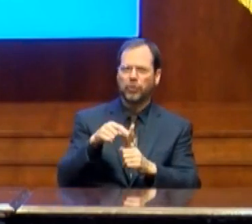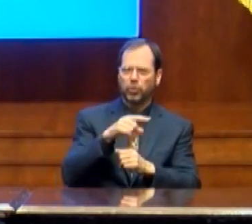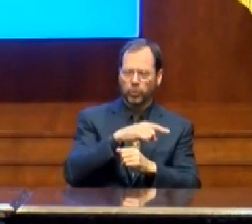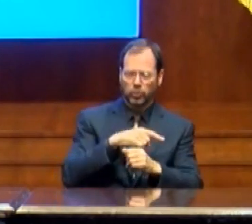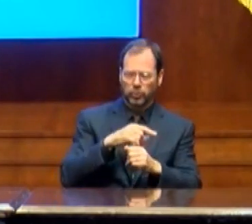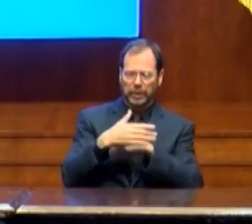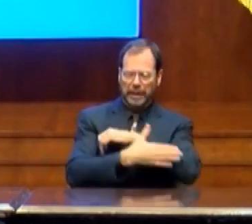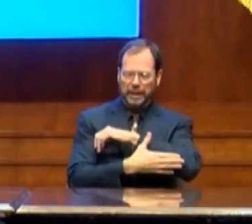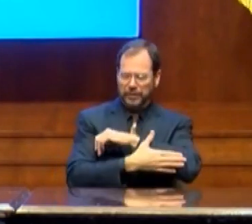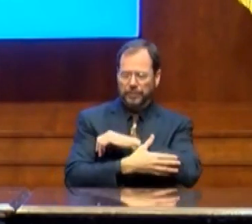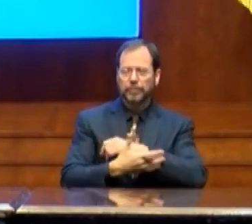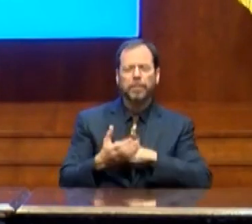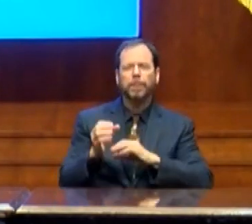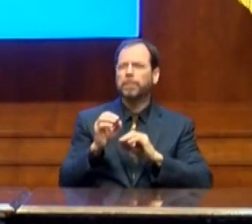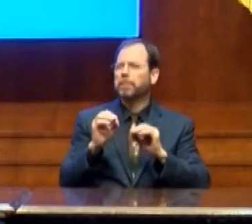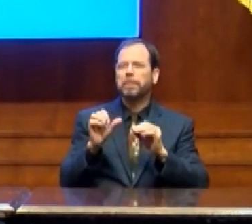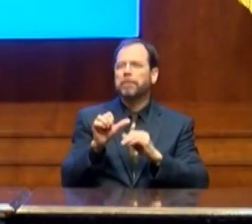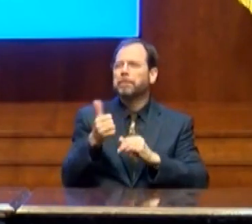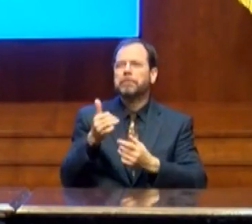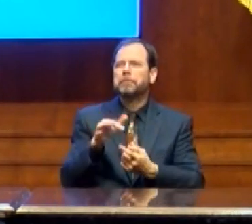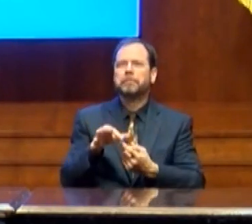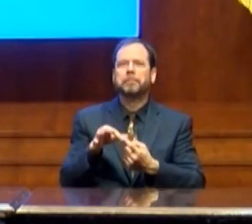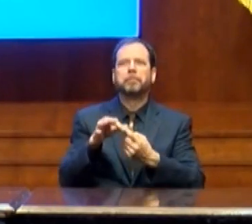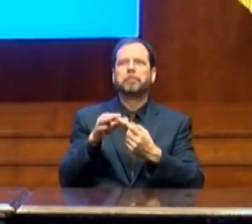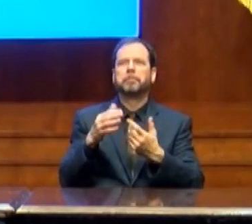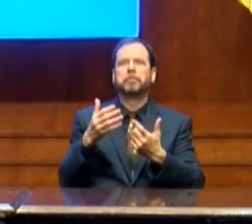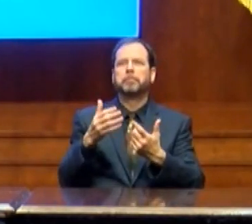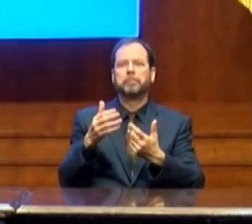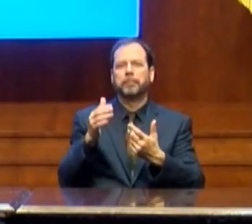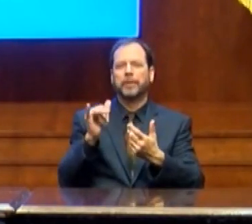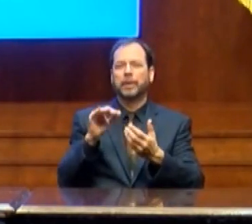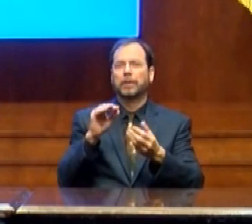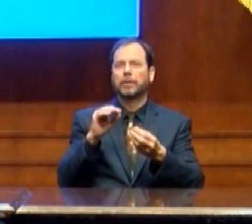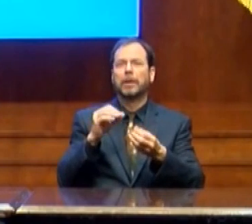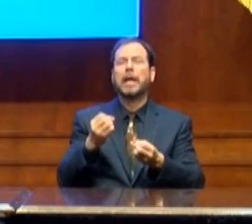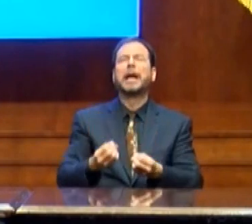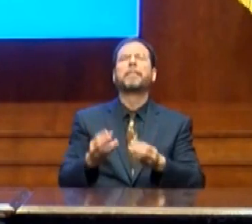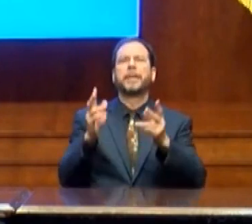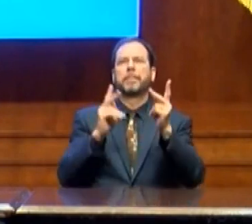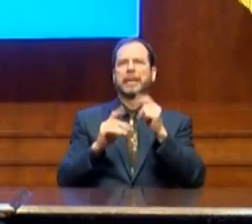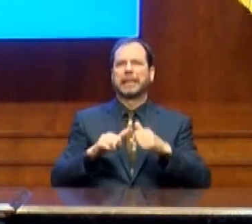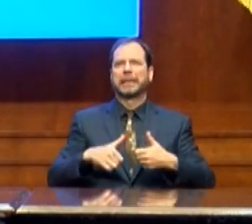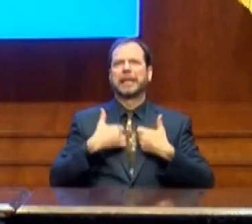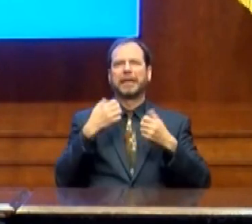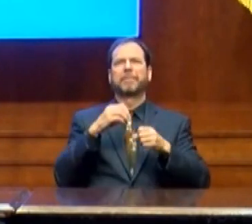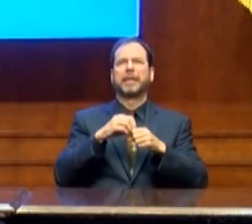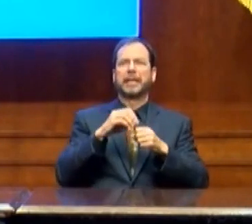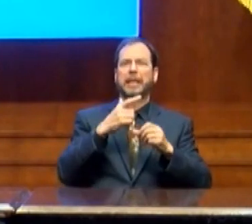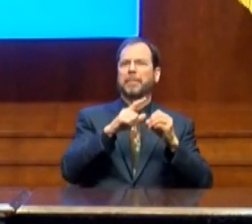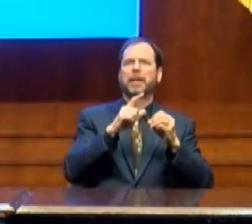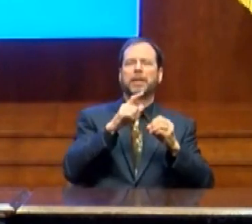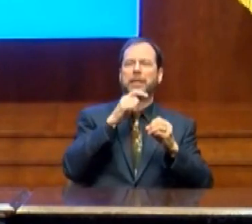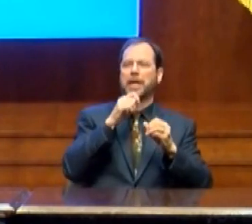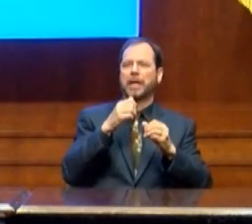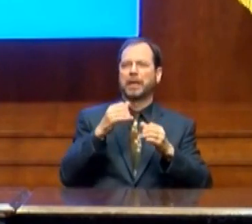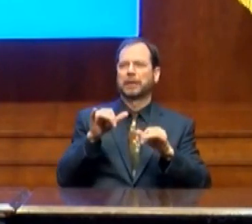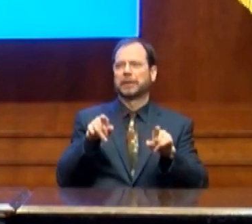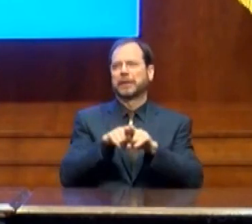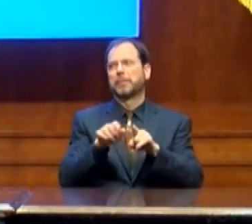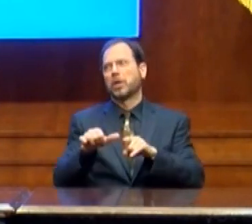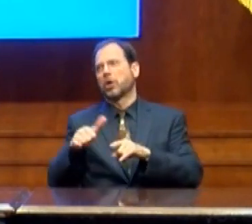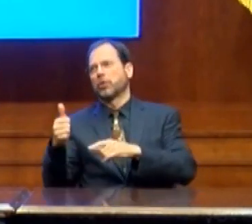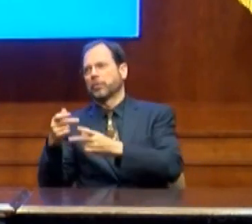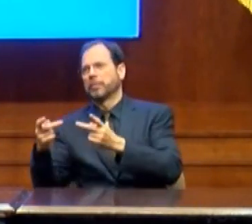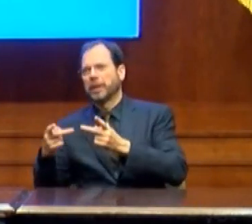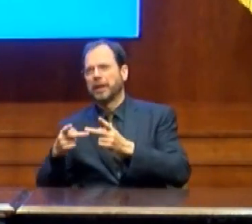counties, the exception of one? Nothing in particular other than the raw number of the people in El Paso is not as high as elsewhere,